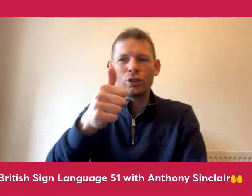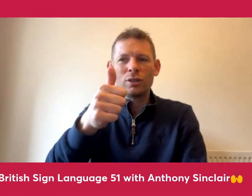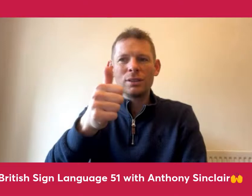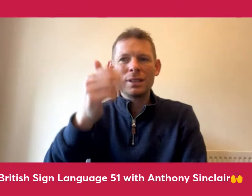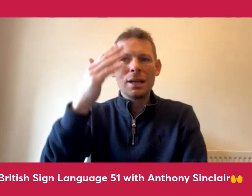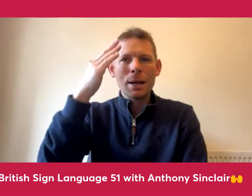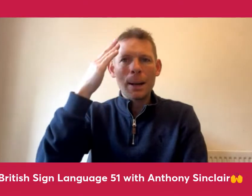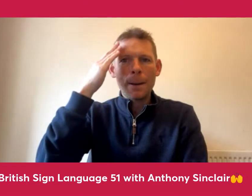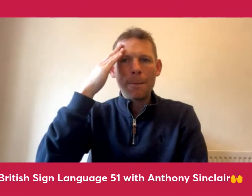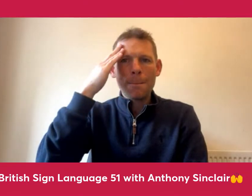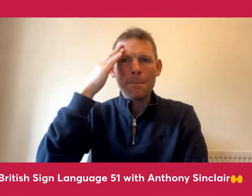good